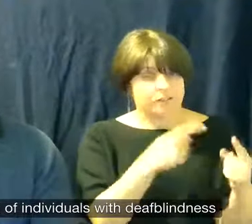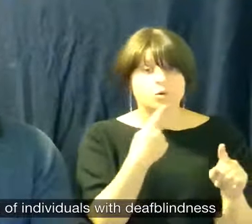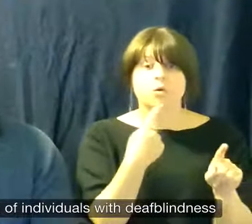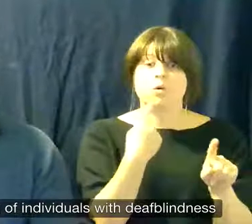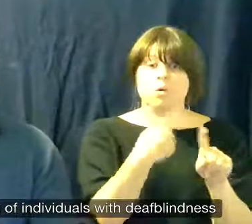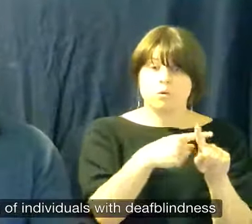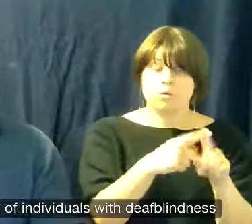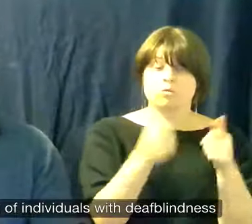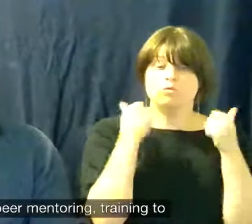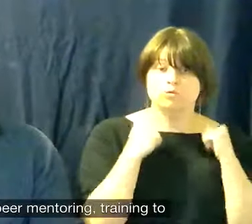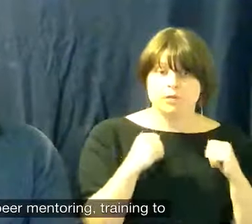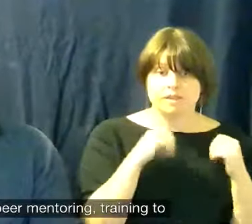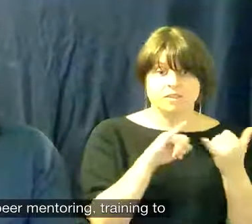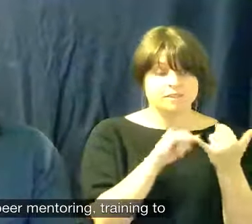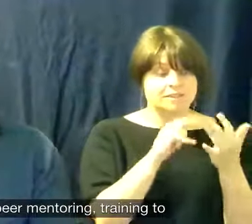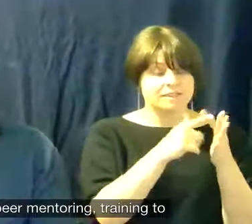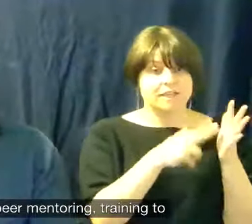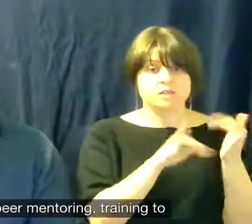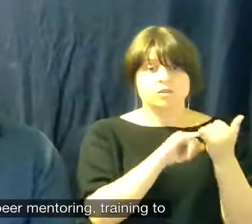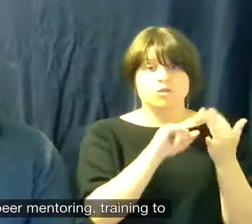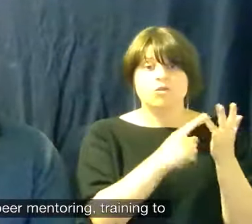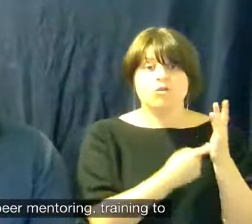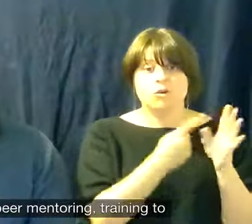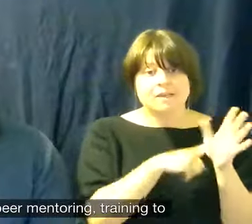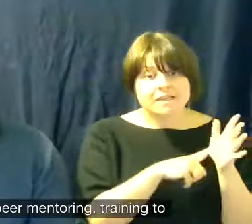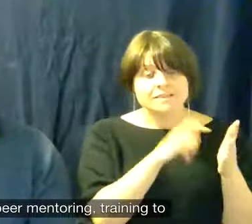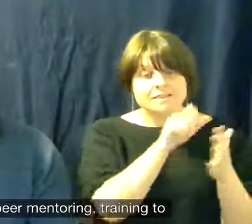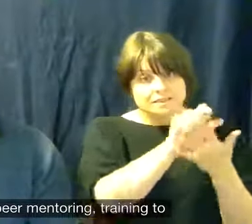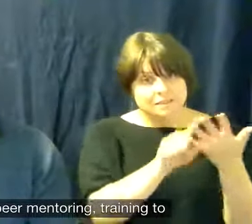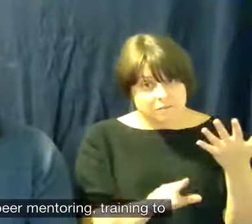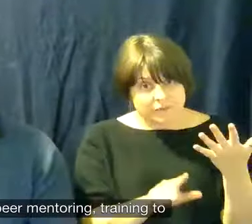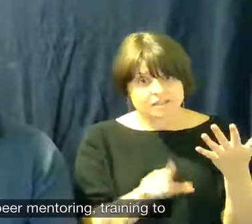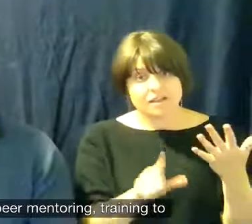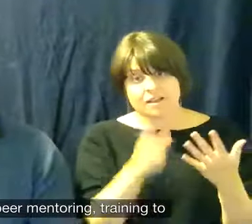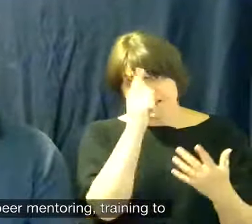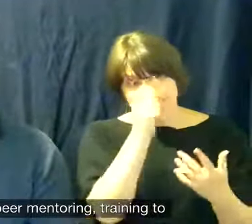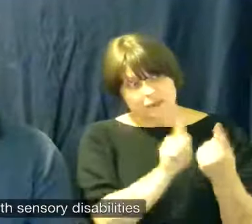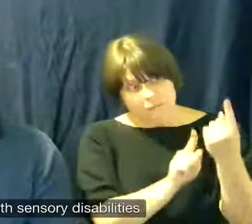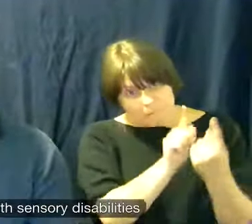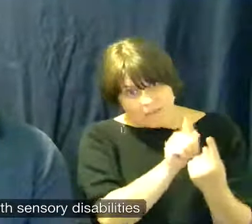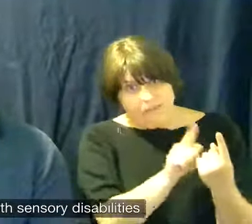sensory disabilities who will mentor people with deafblindness.